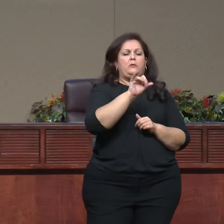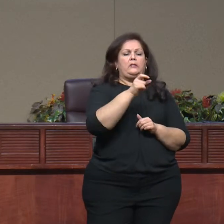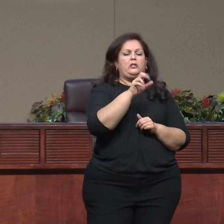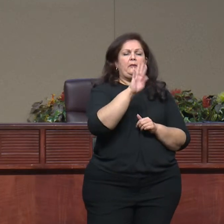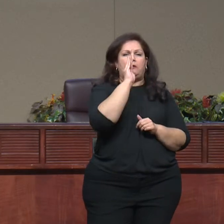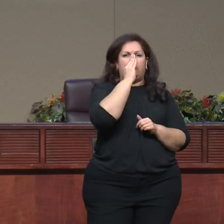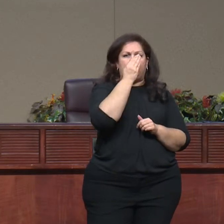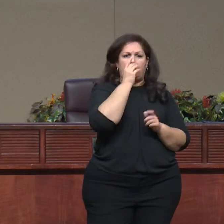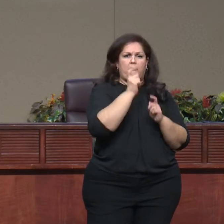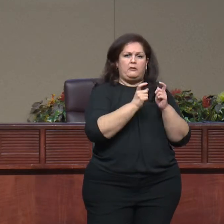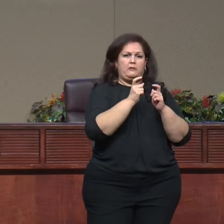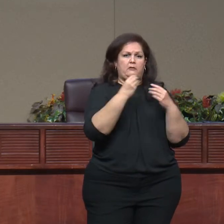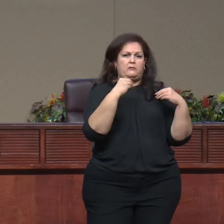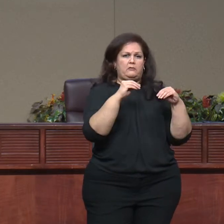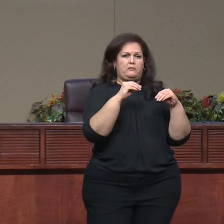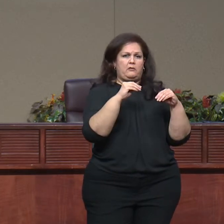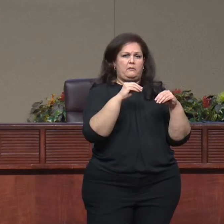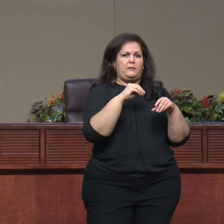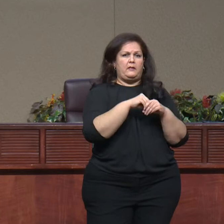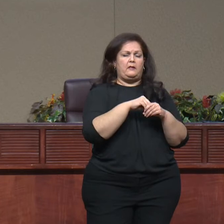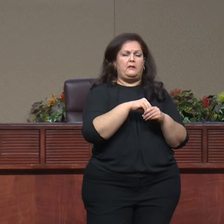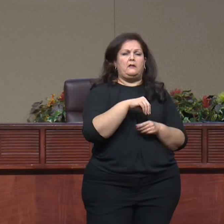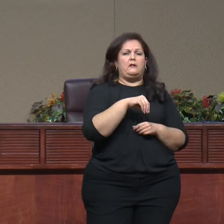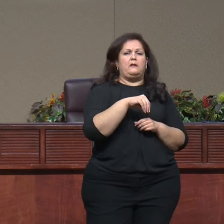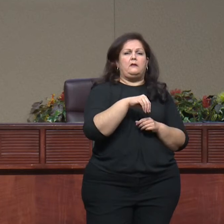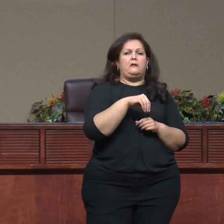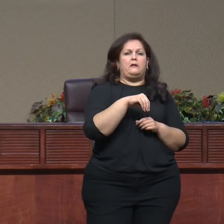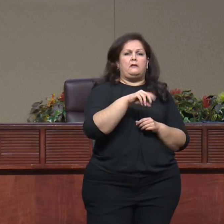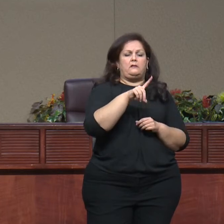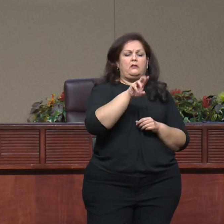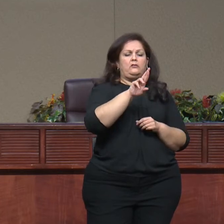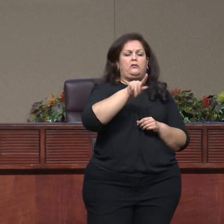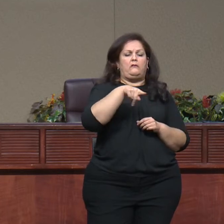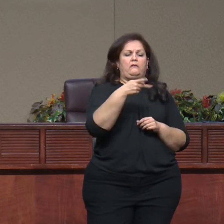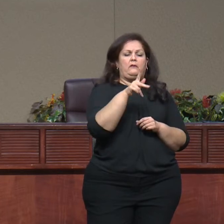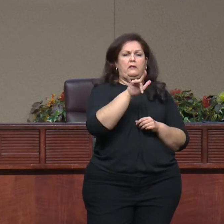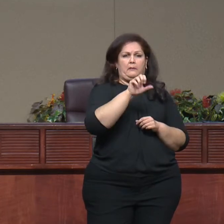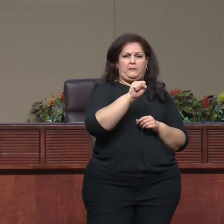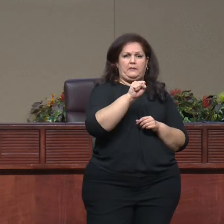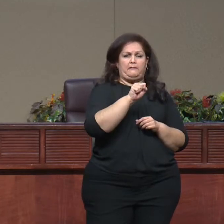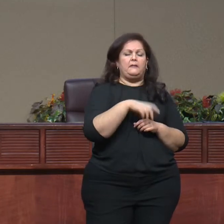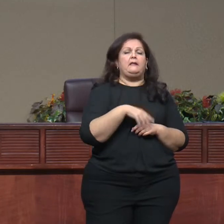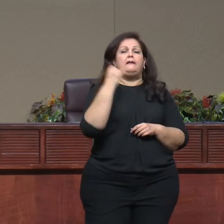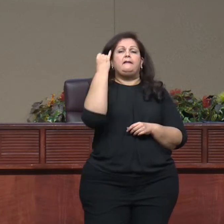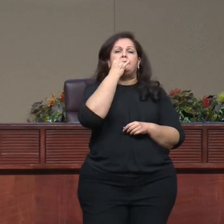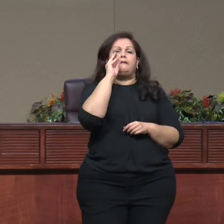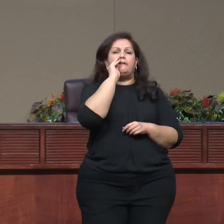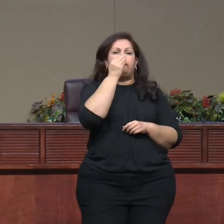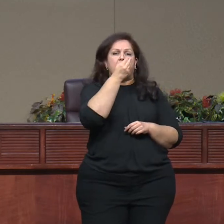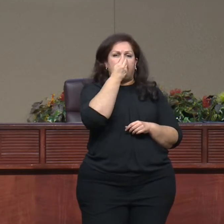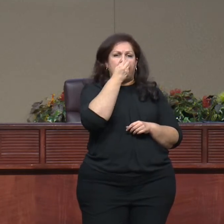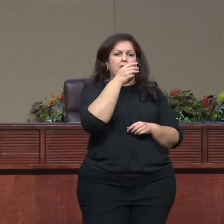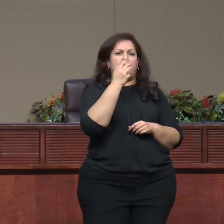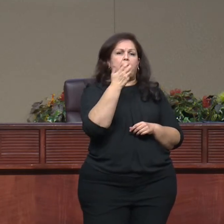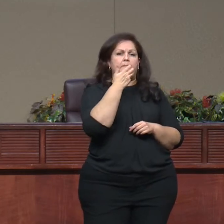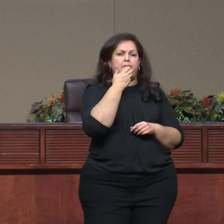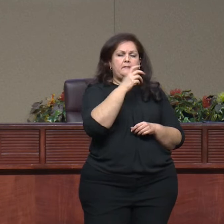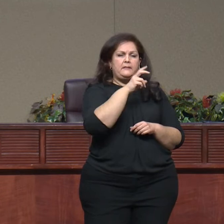and Gift Shop at 5008 Dr. Phillips Boulevard, the Italian Garden Pizzeria at